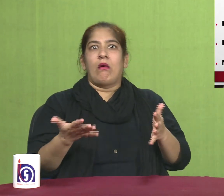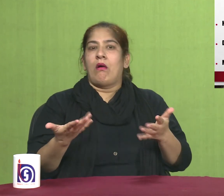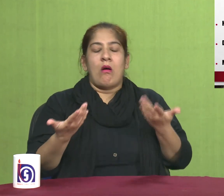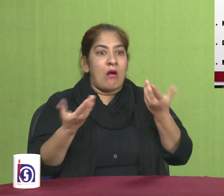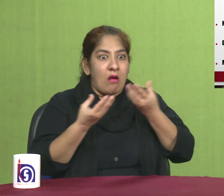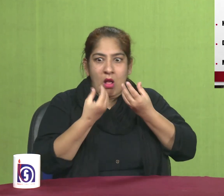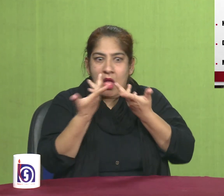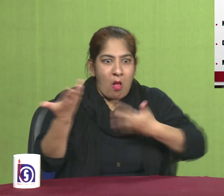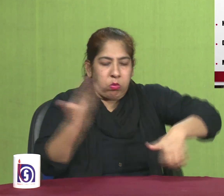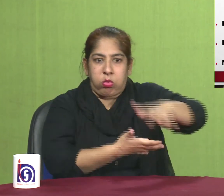funds are mismanaged.